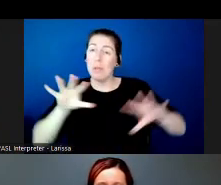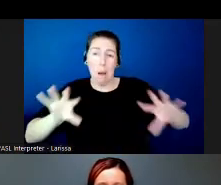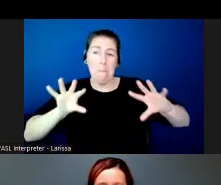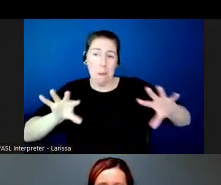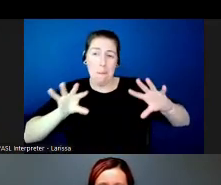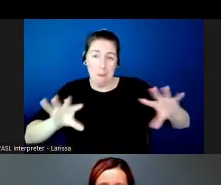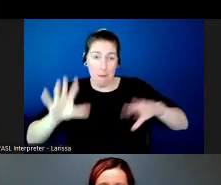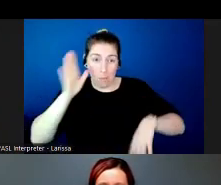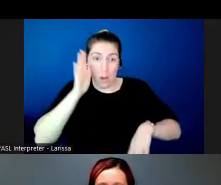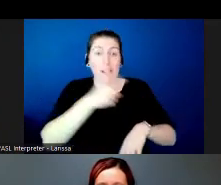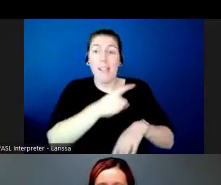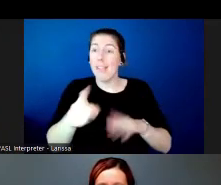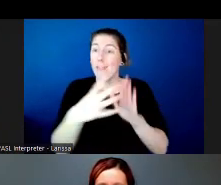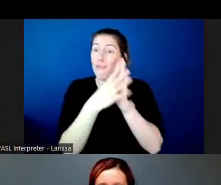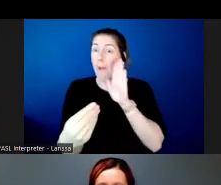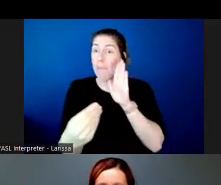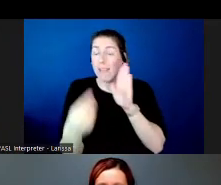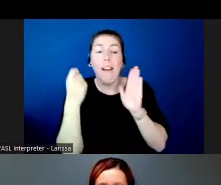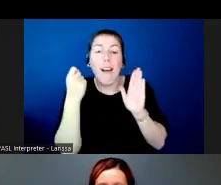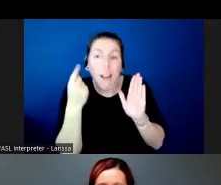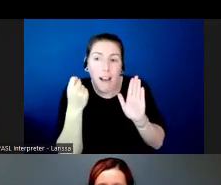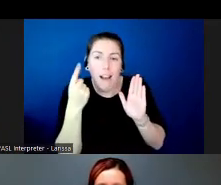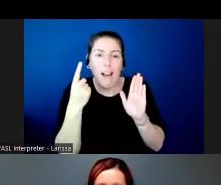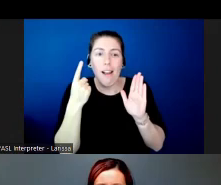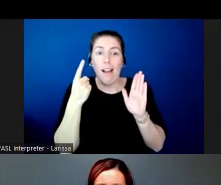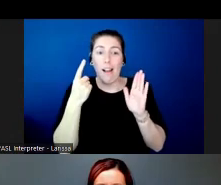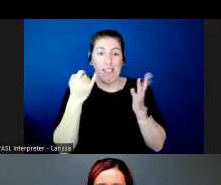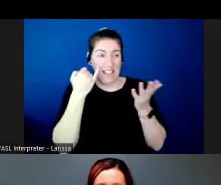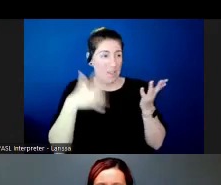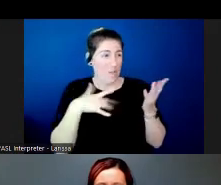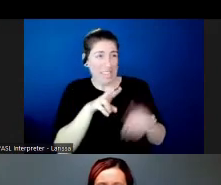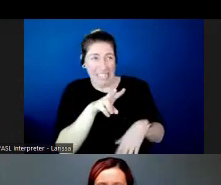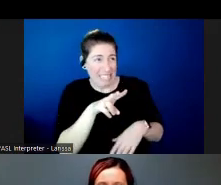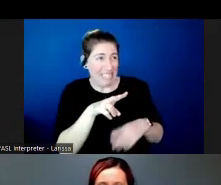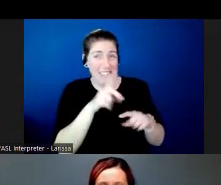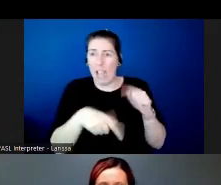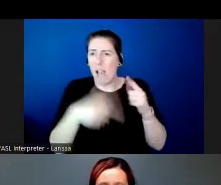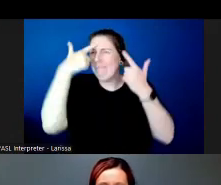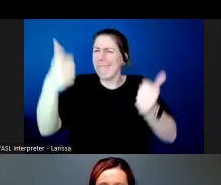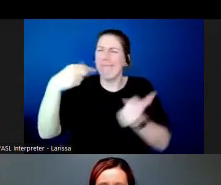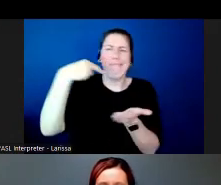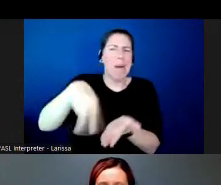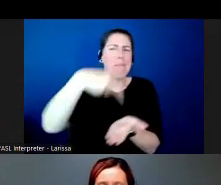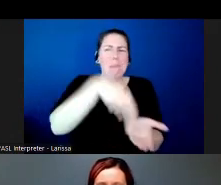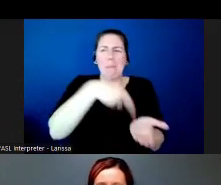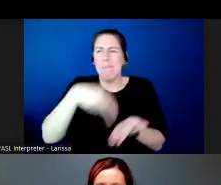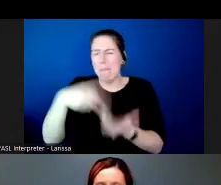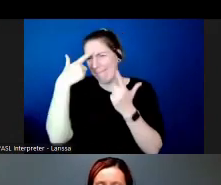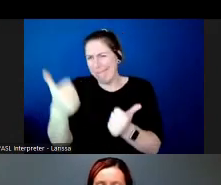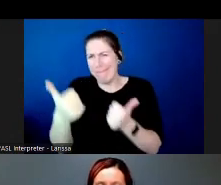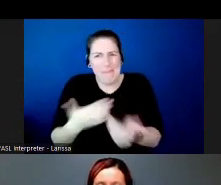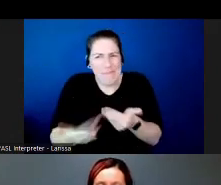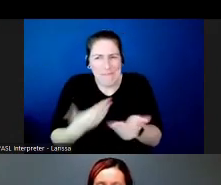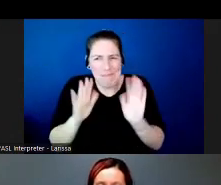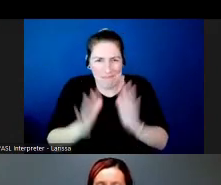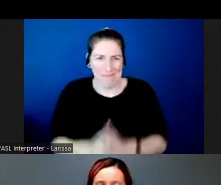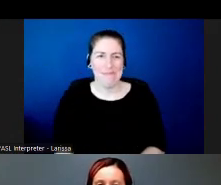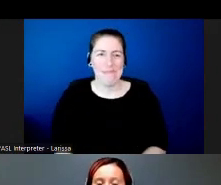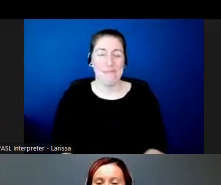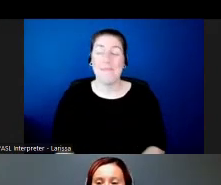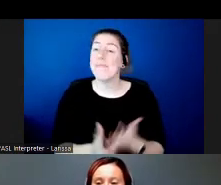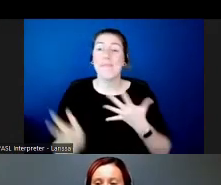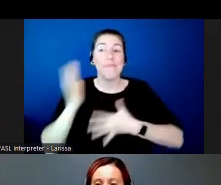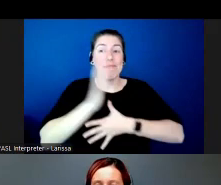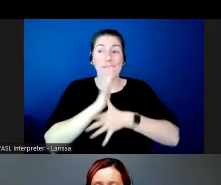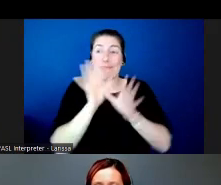follow me. However, you also have the ability to just dance to the music and dance however you like. The most important thing about